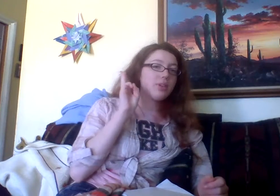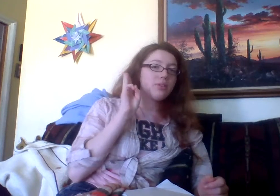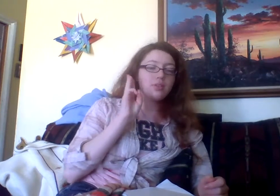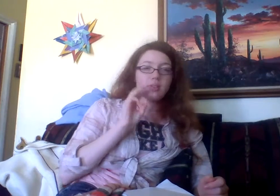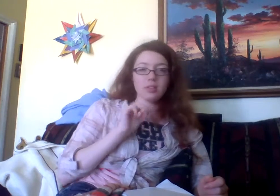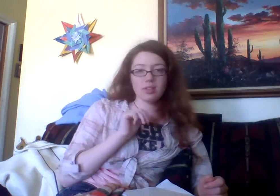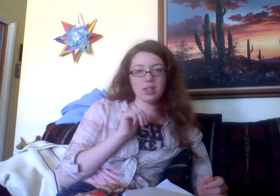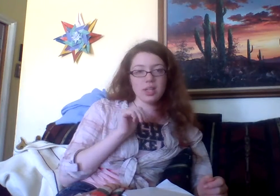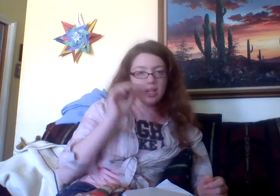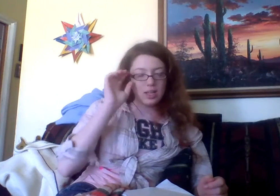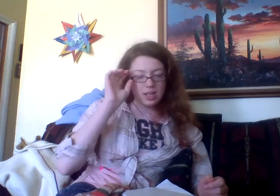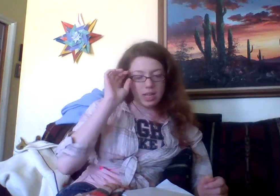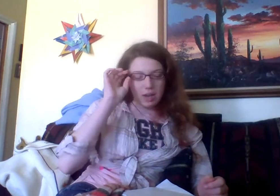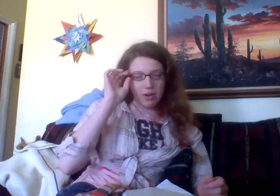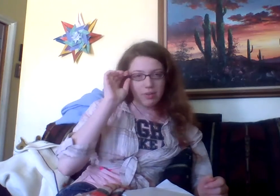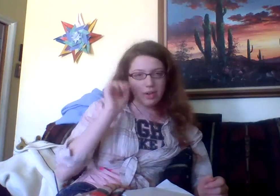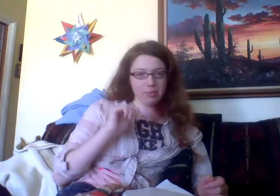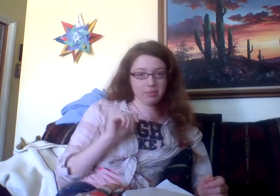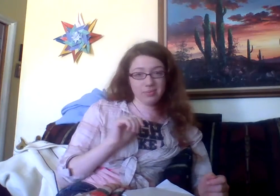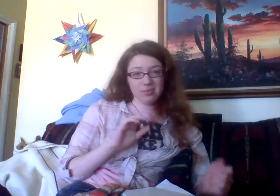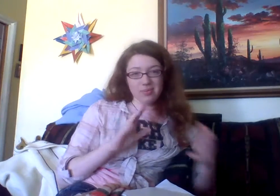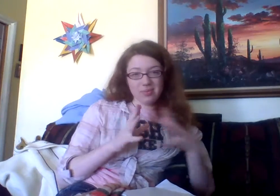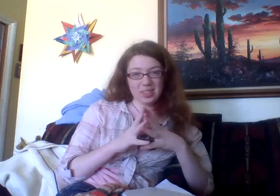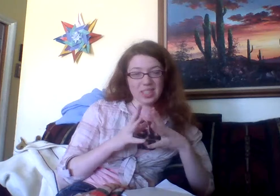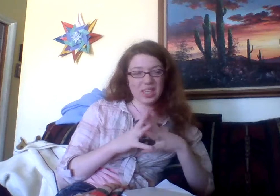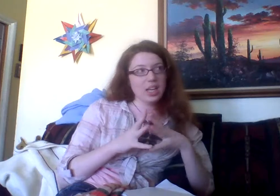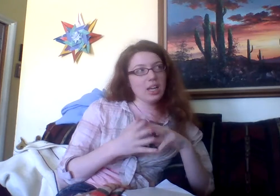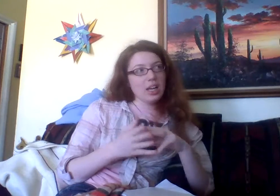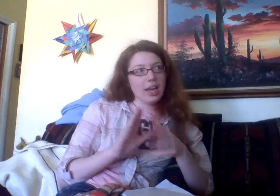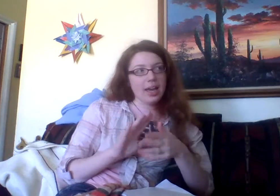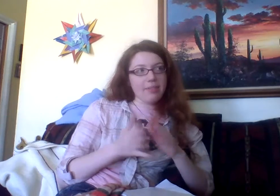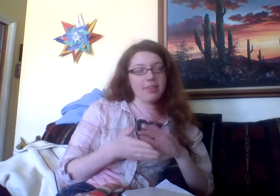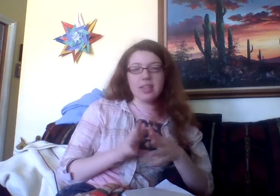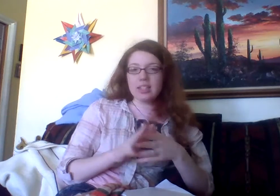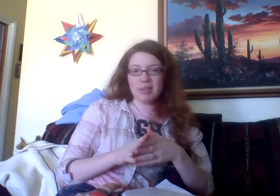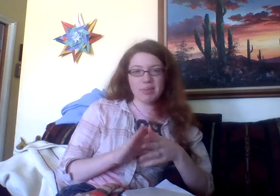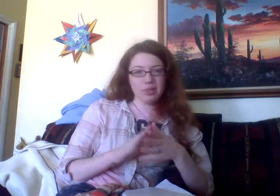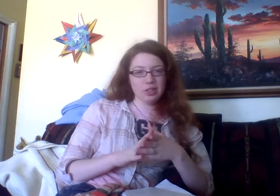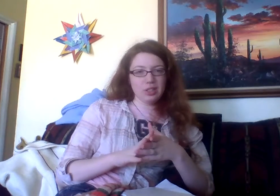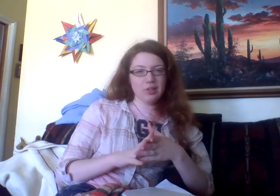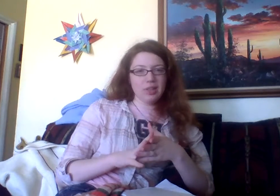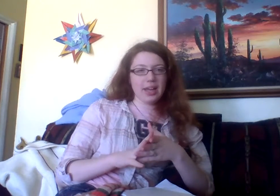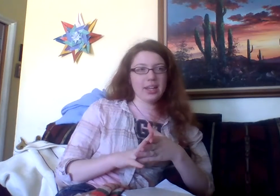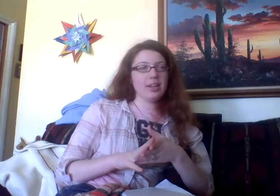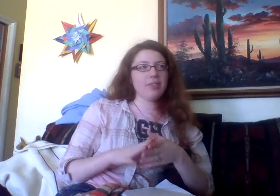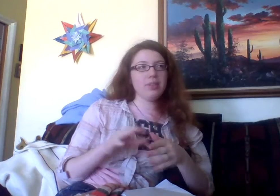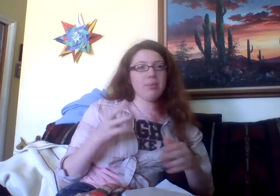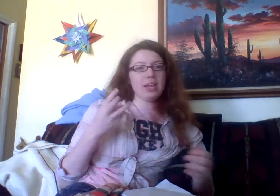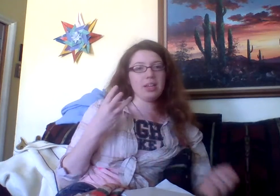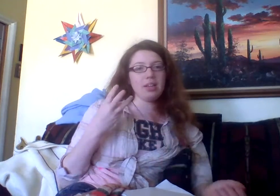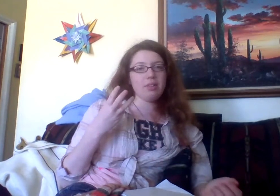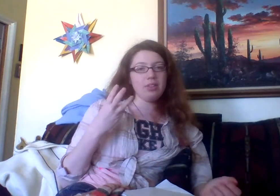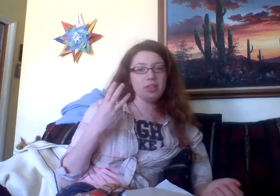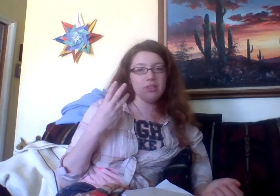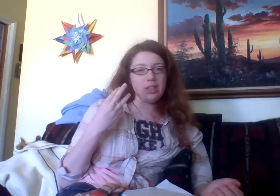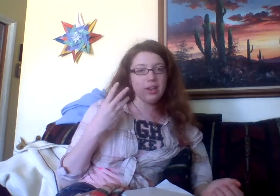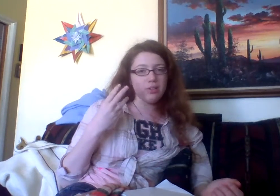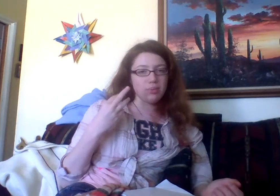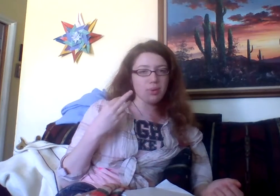W. However, I have heard that deaf people usually don't like it if you use letters